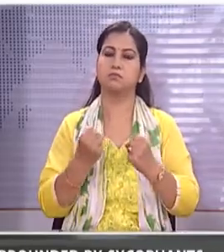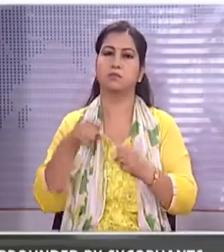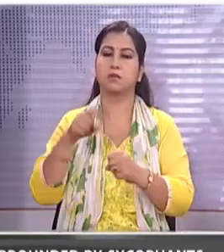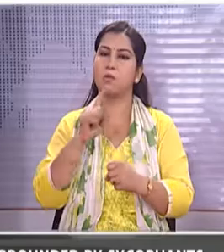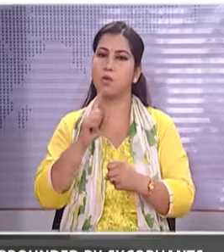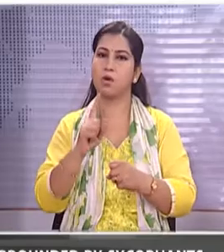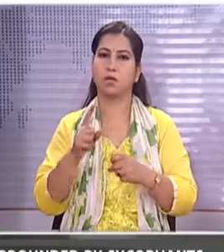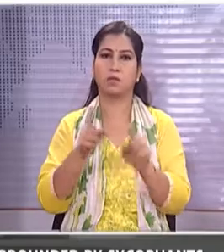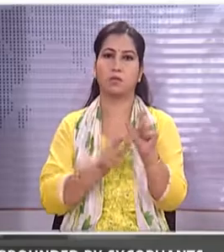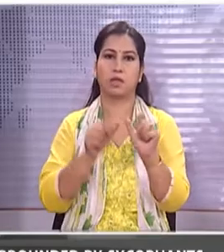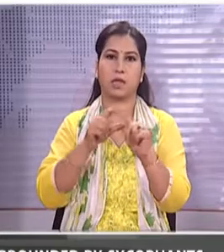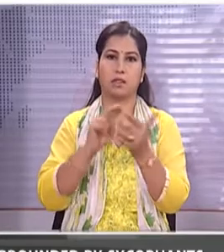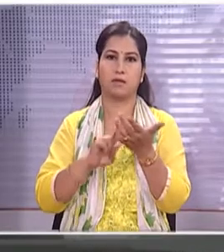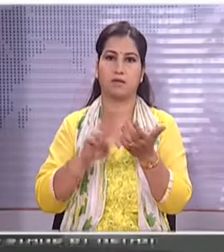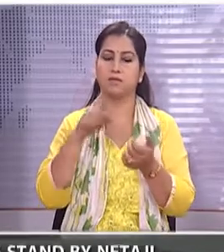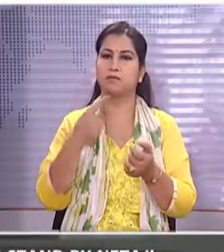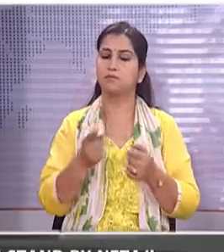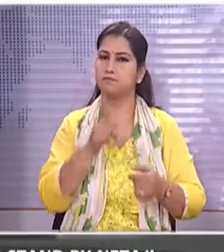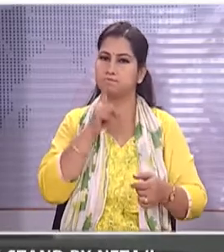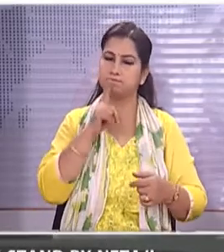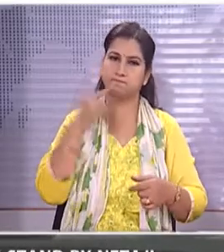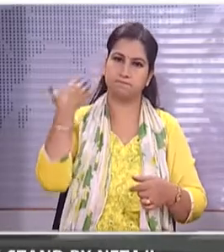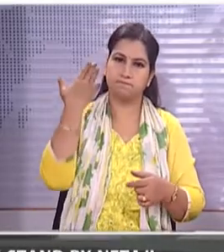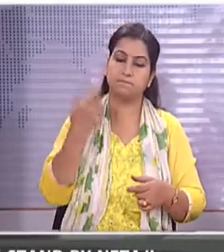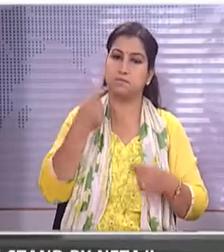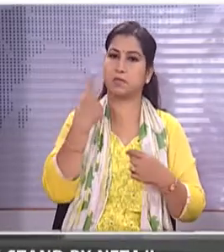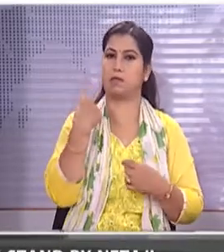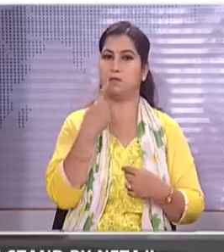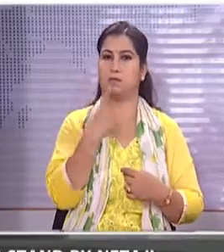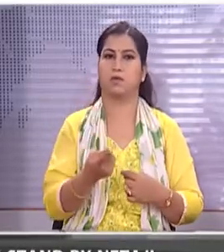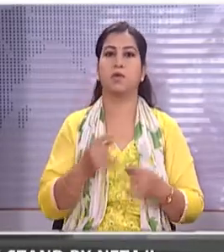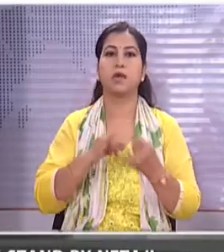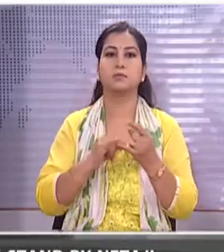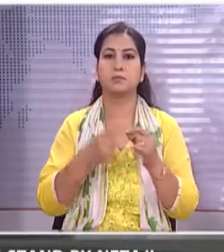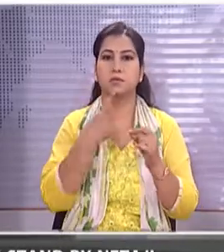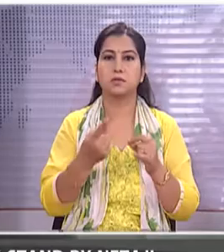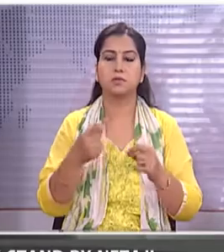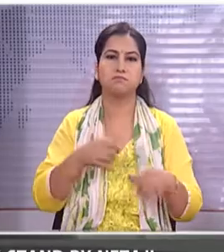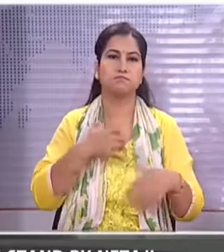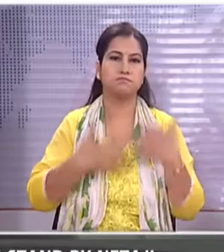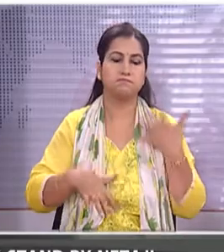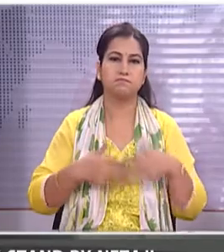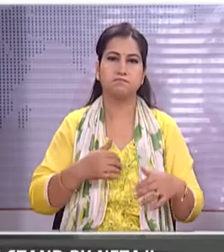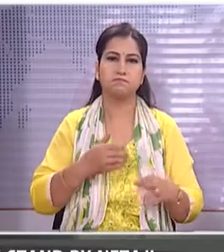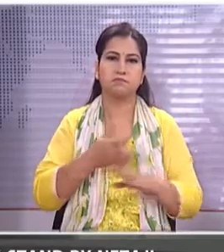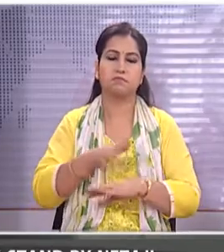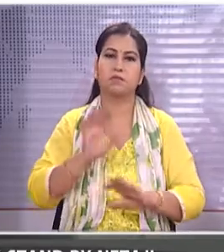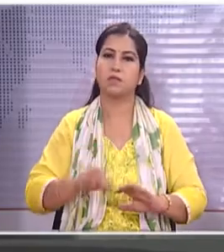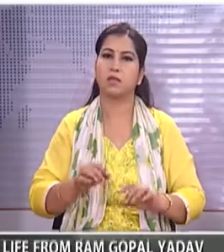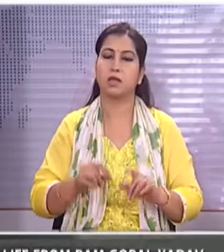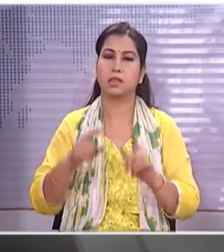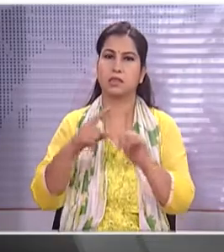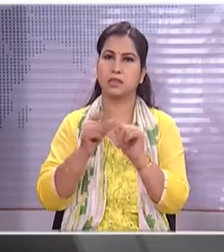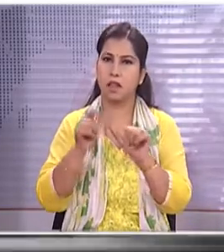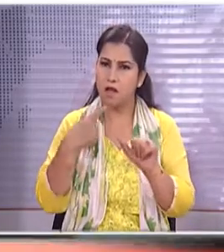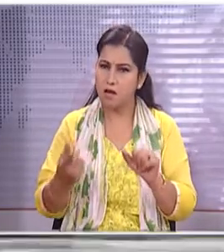between the warring Yadav factions, has broken his silence. The SP General Secretary said that he was hurt when Akhilesh called him a dalal or a